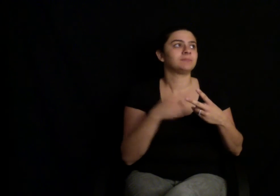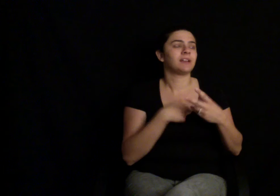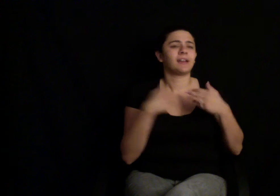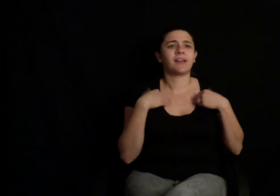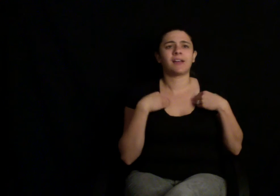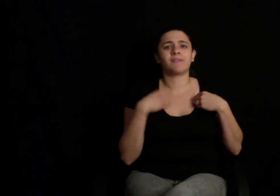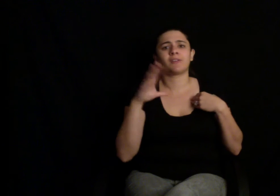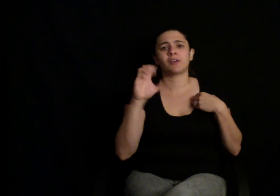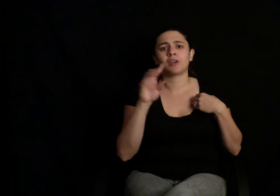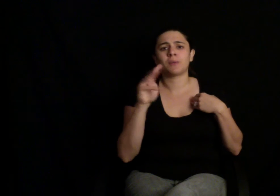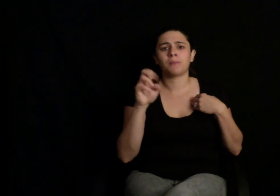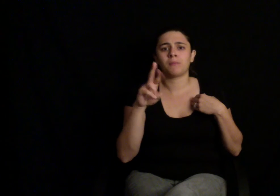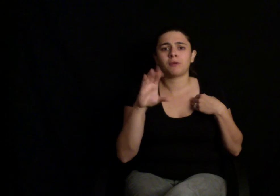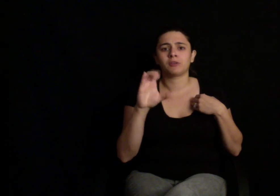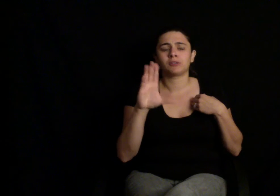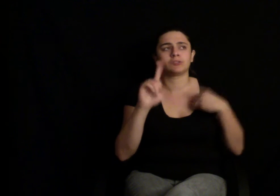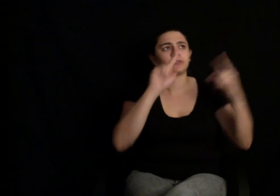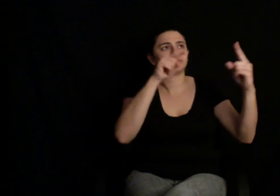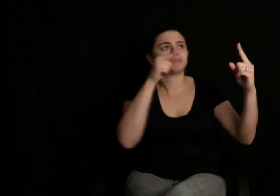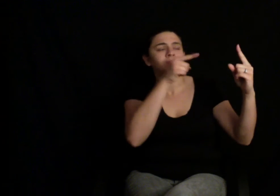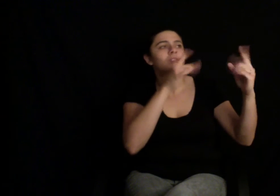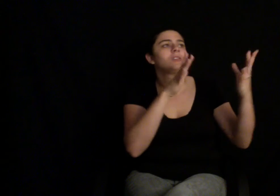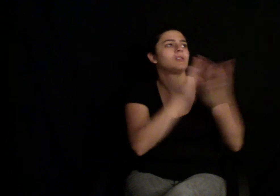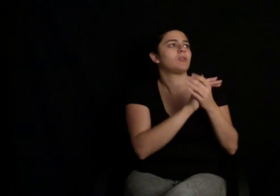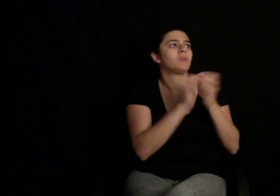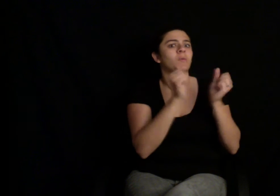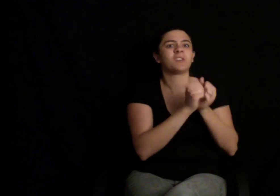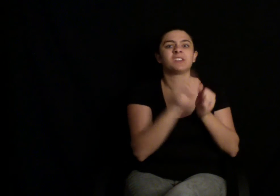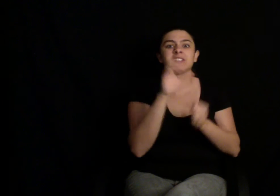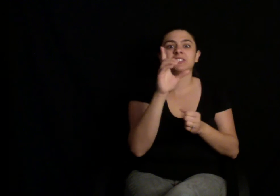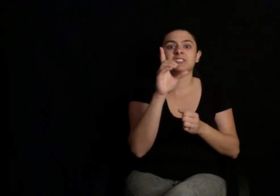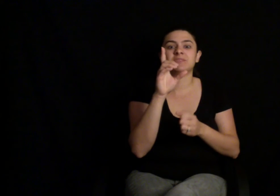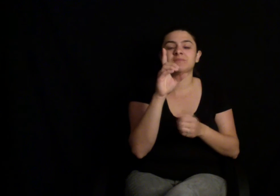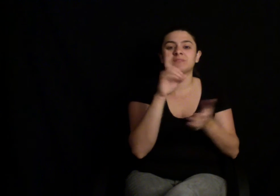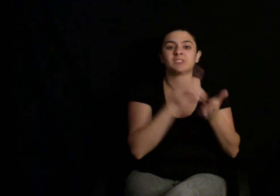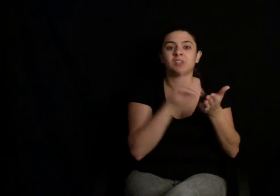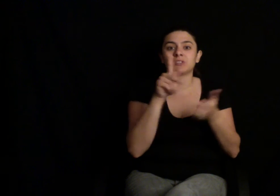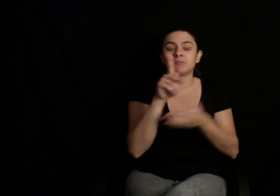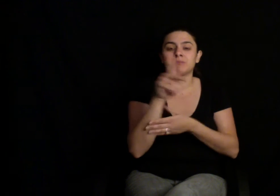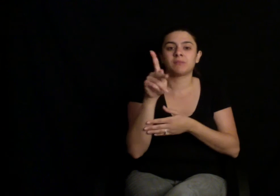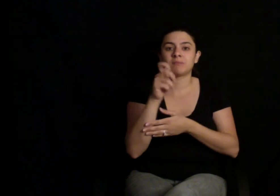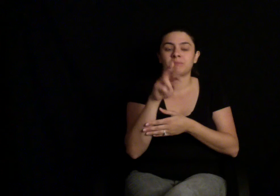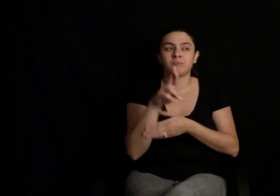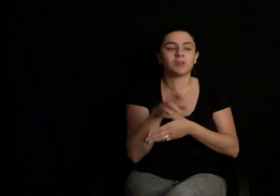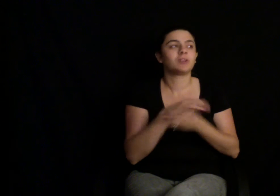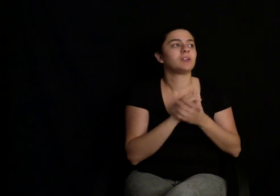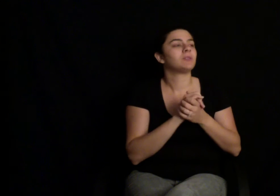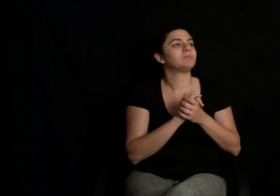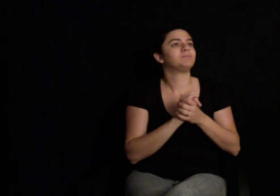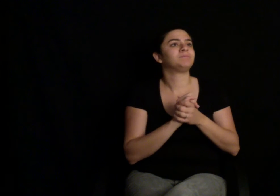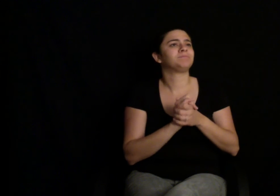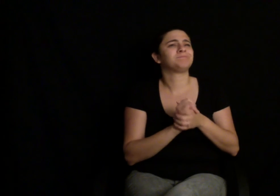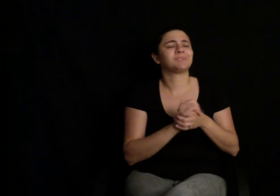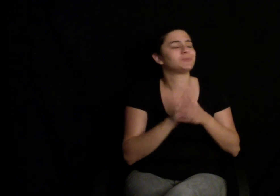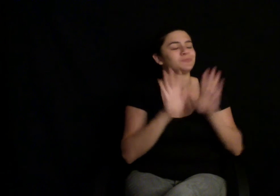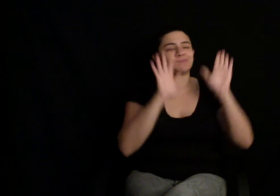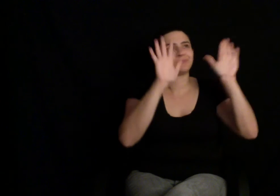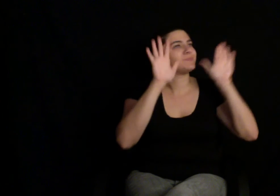commercial prospects with Wendy's, with Dr. Pepper, with Michelin tires, and it was crazy. It was absolutely nuts, and it was a